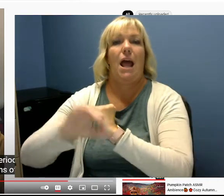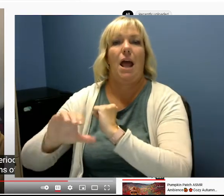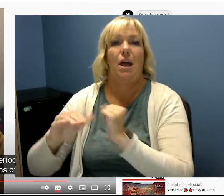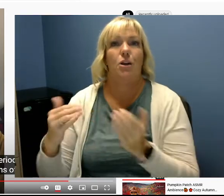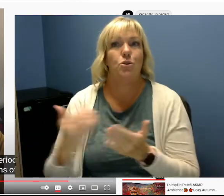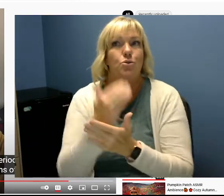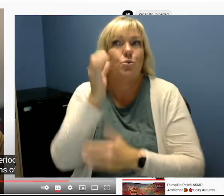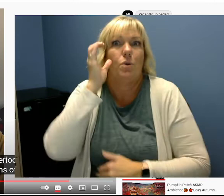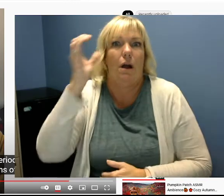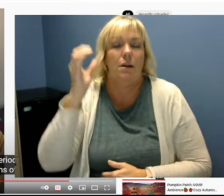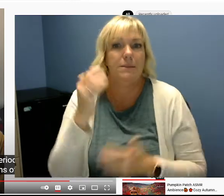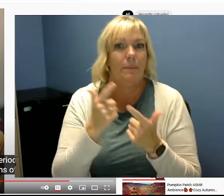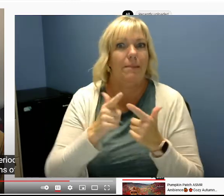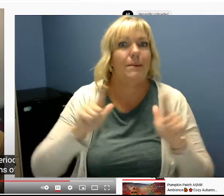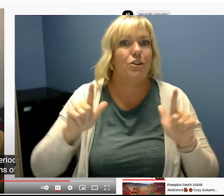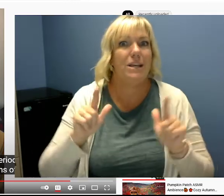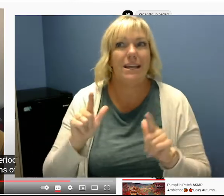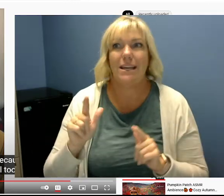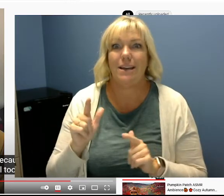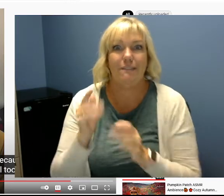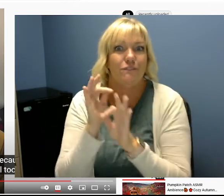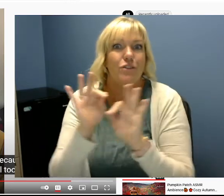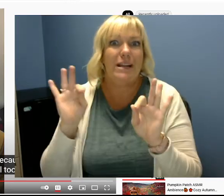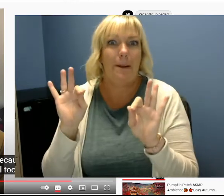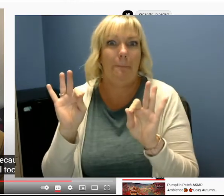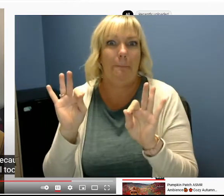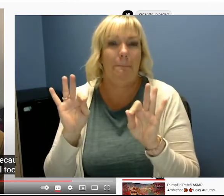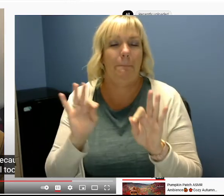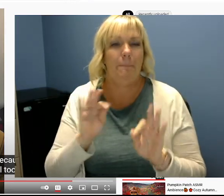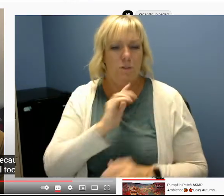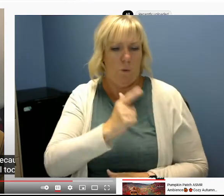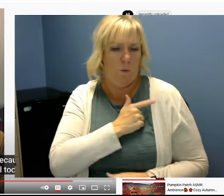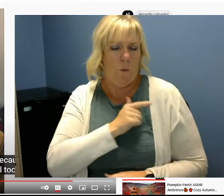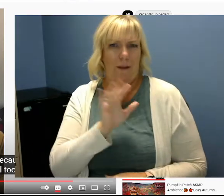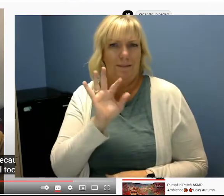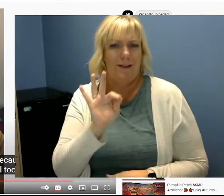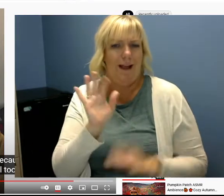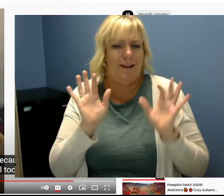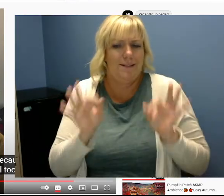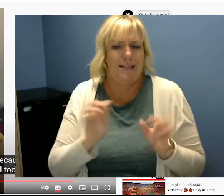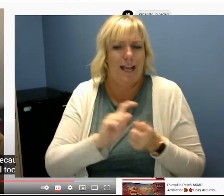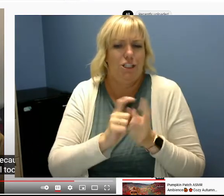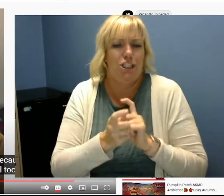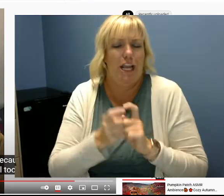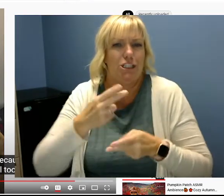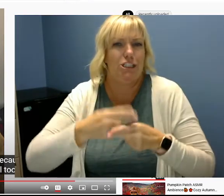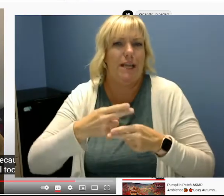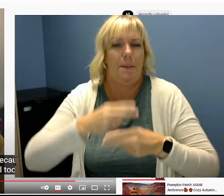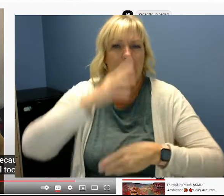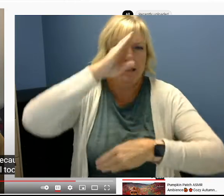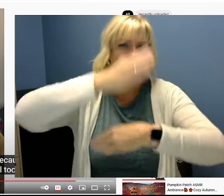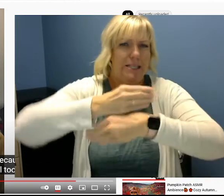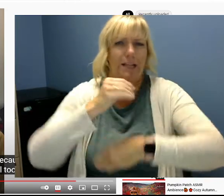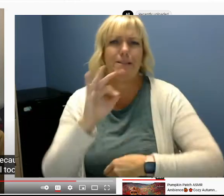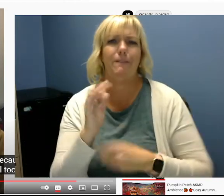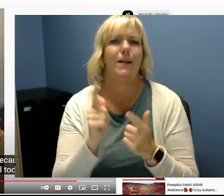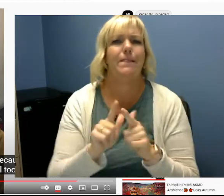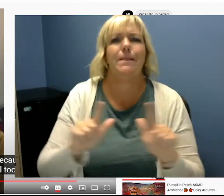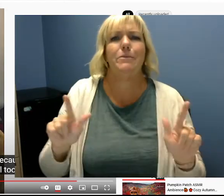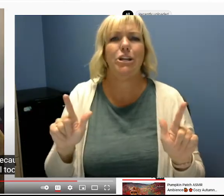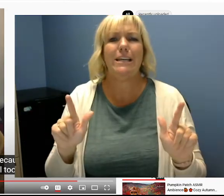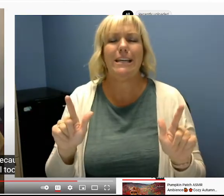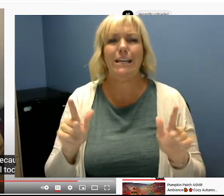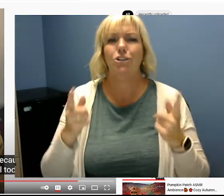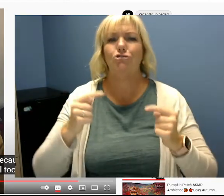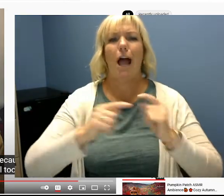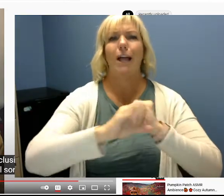period. And changing their name to Sons of Liberty is this great propaganda, because Loyal Nine, who